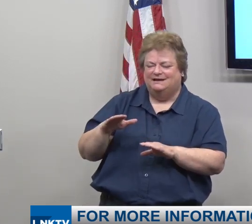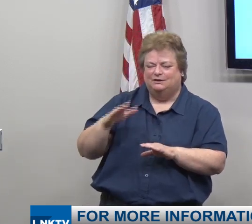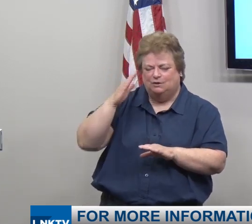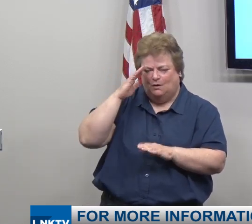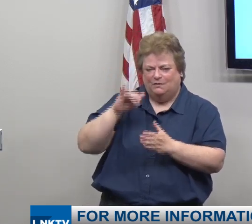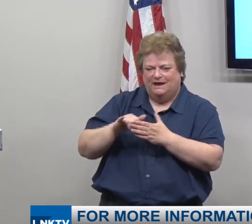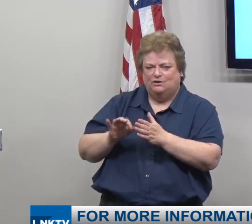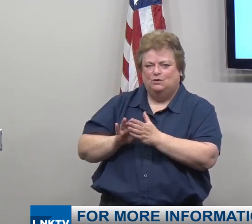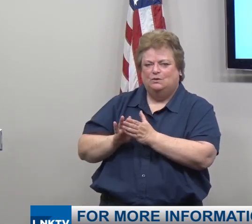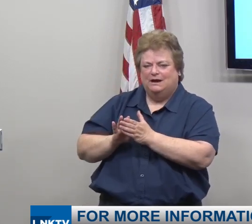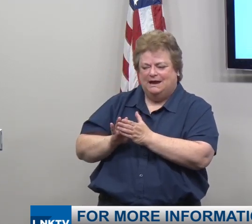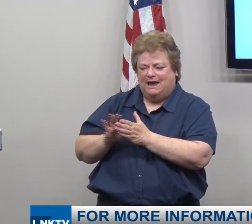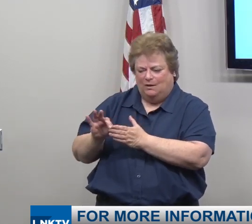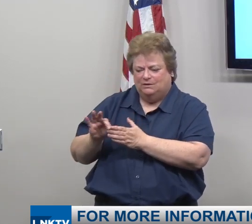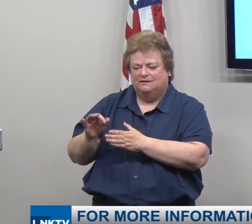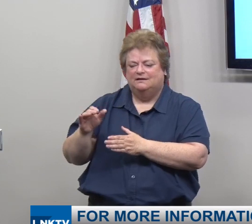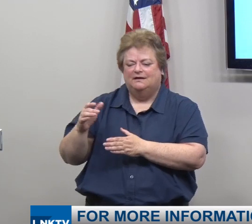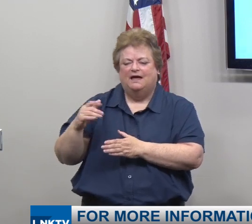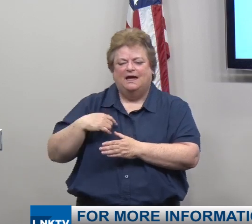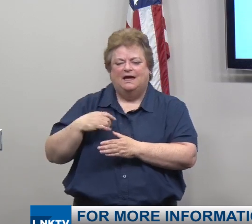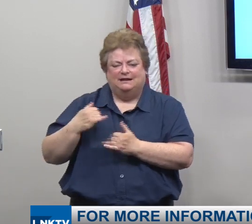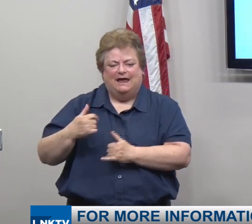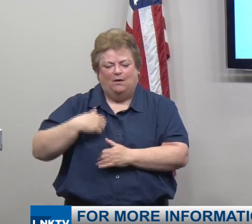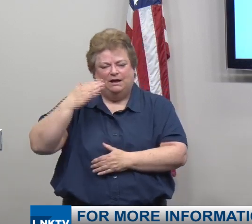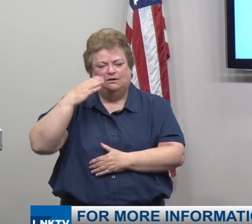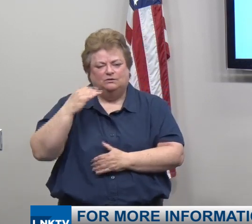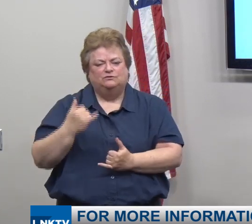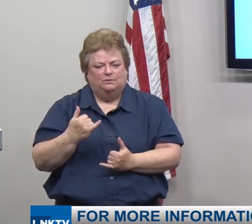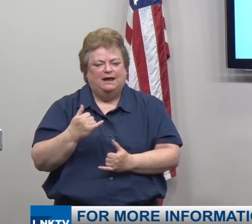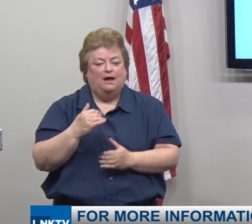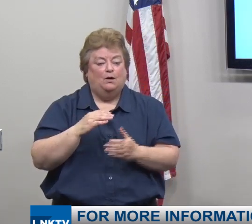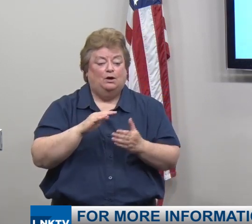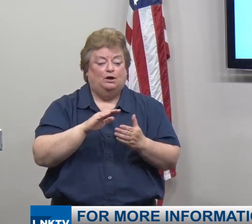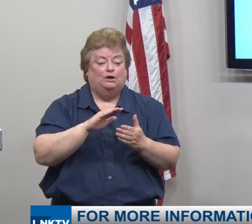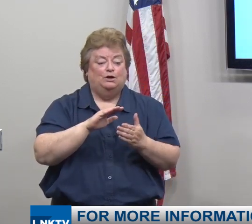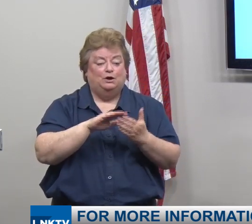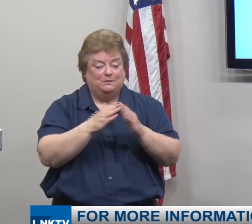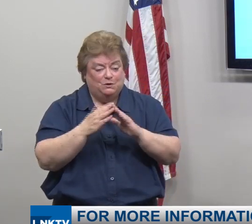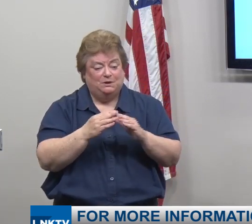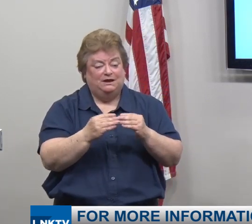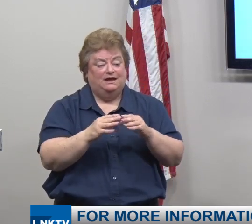can look at 18. Okay. So there'd be 18.